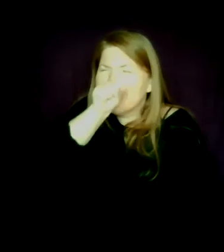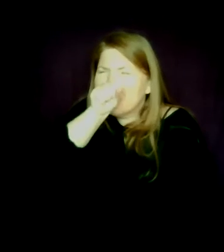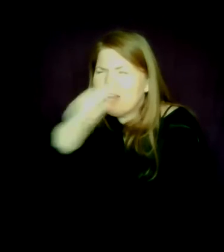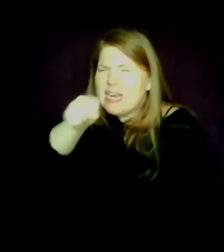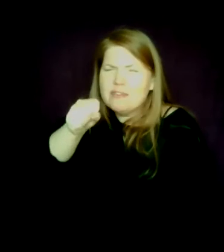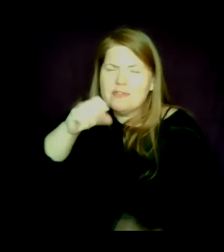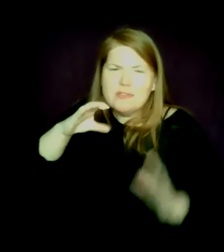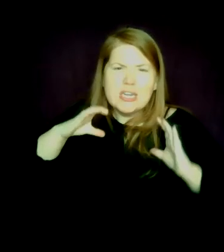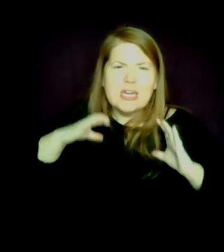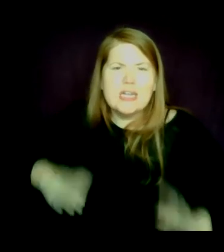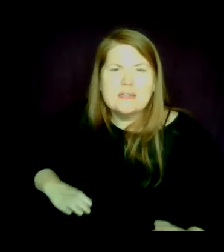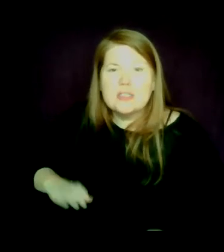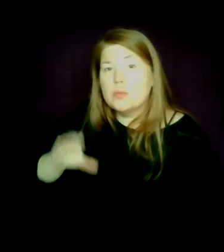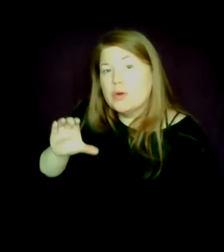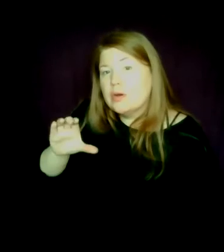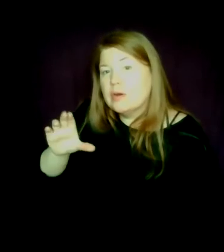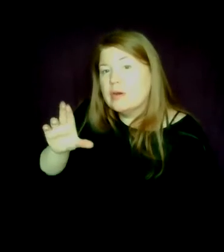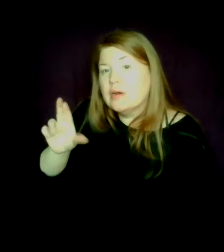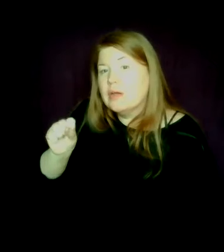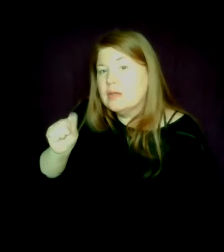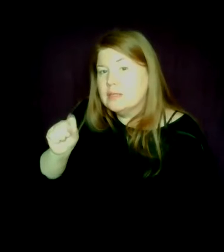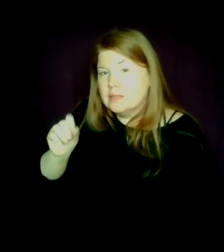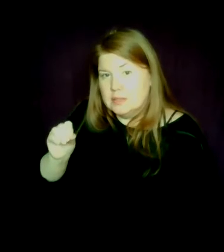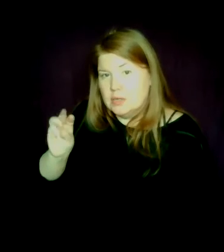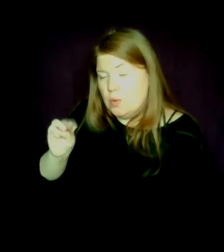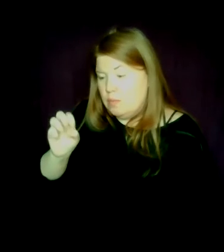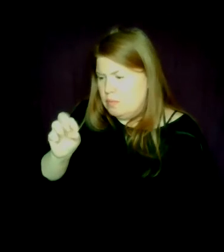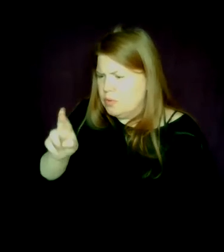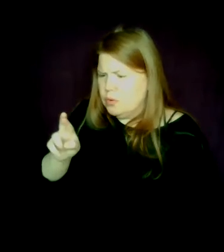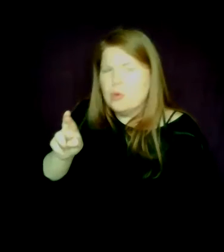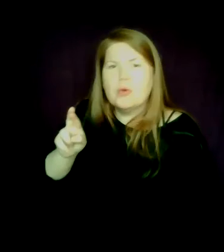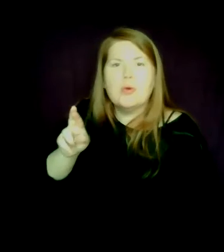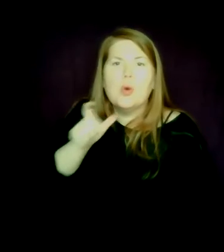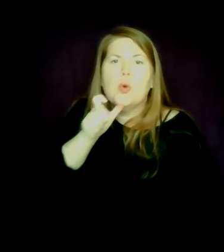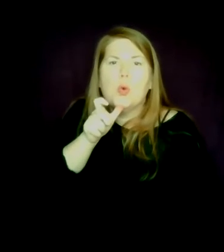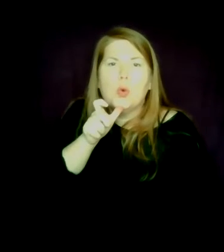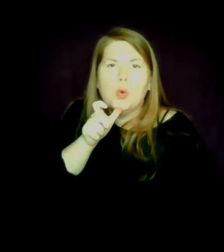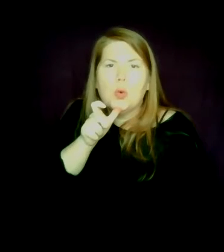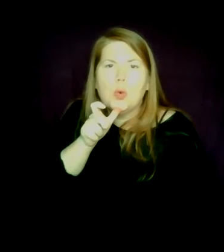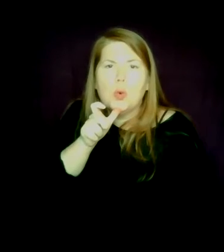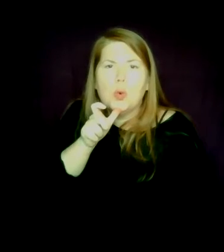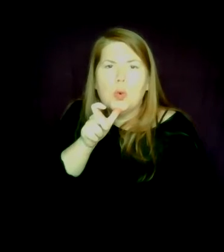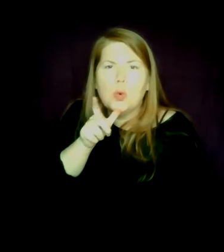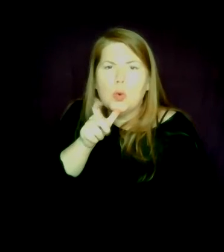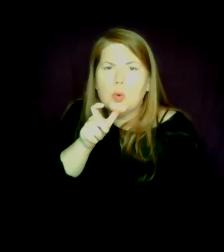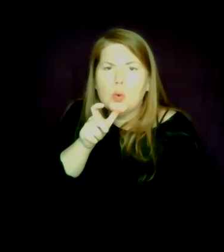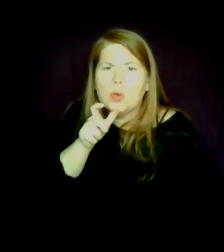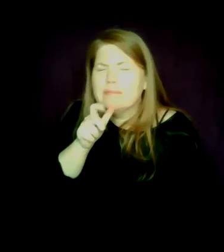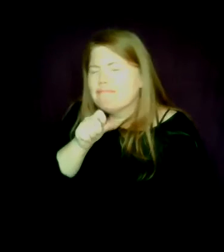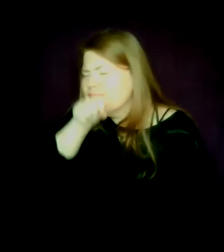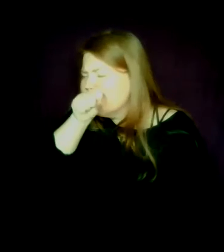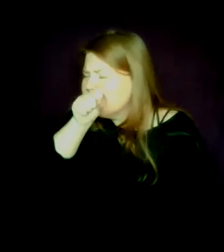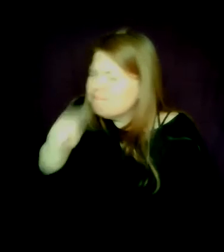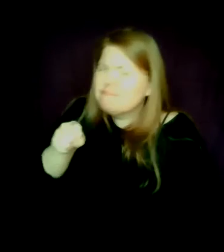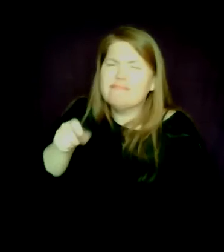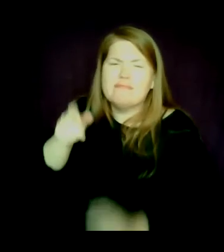who comes and gets their hair done. If someone's your customer, that means you help them. So who is her favorite person she helps at her hair